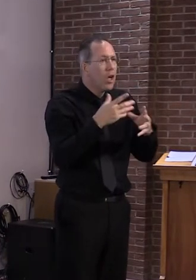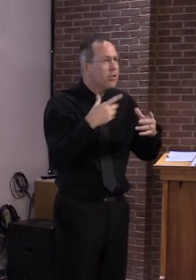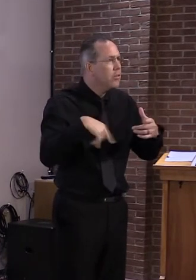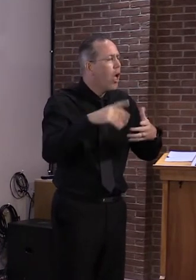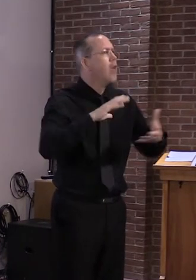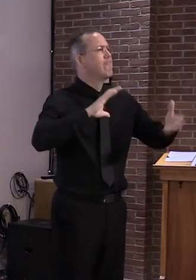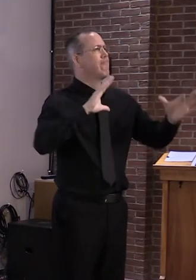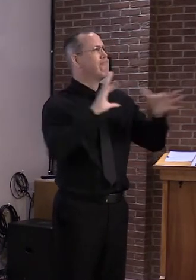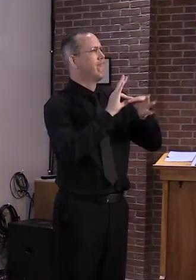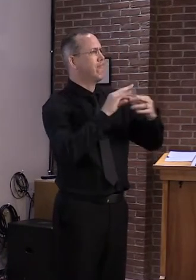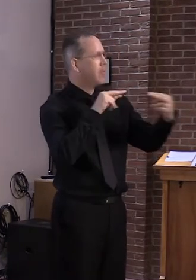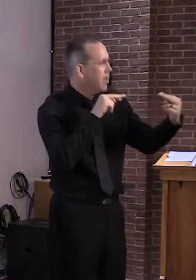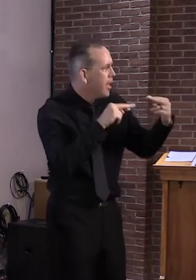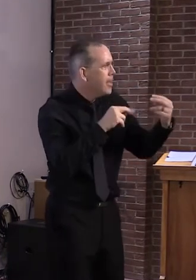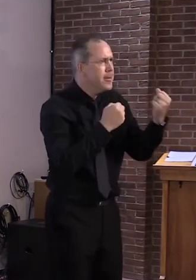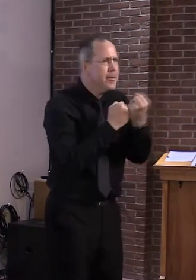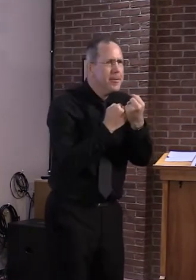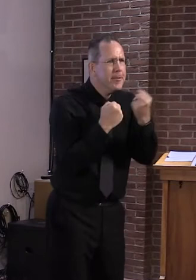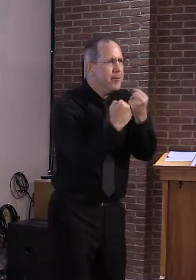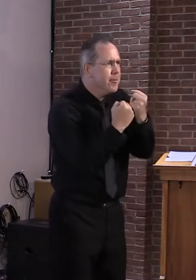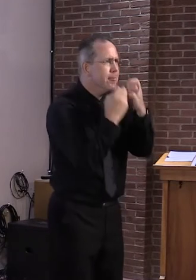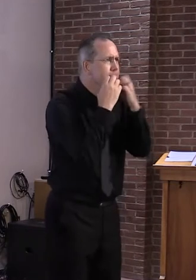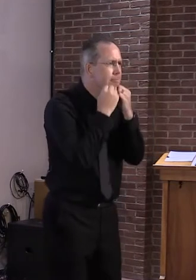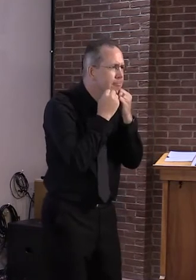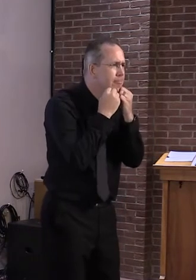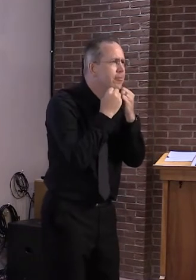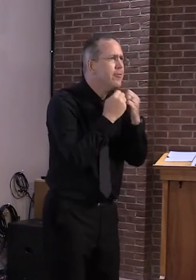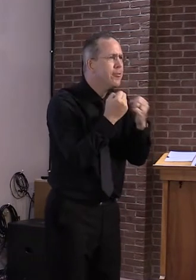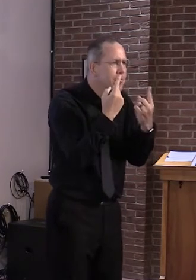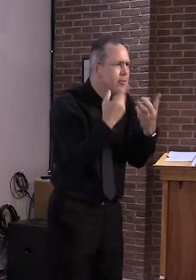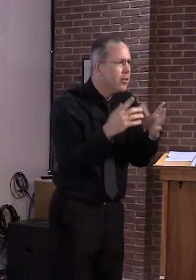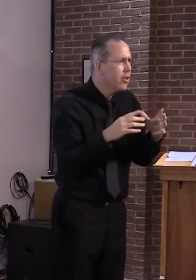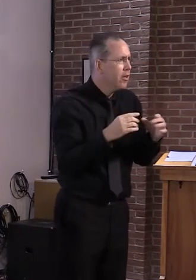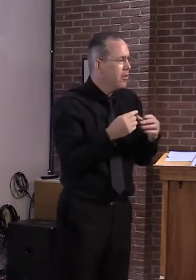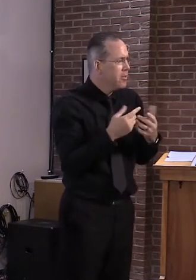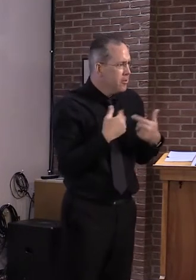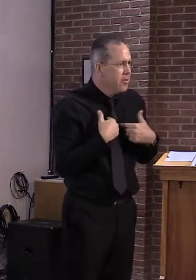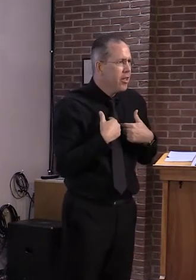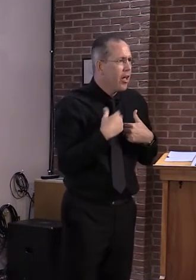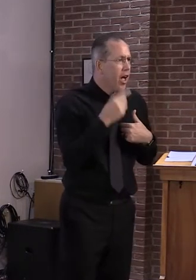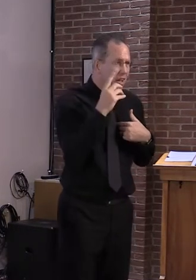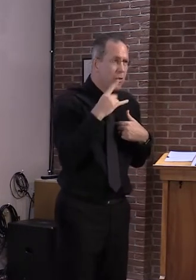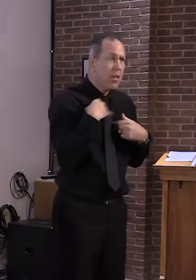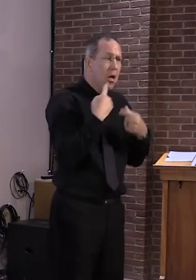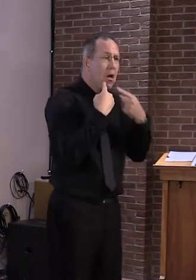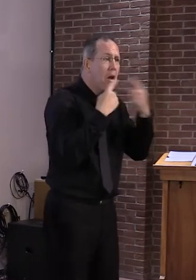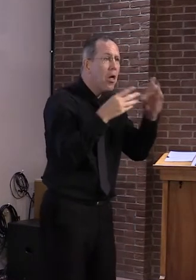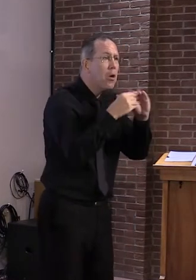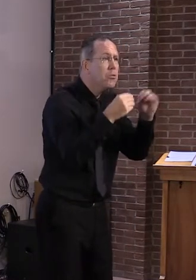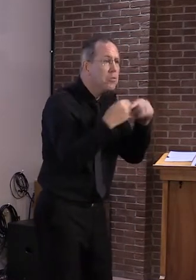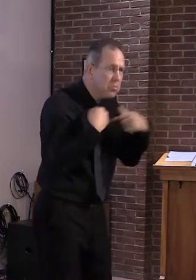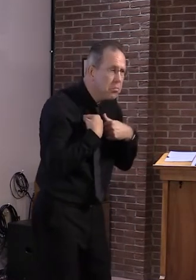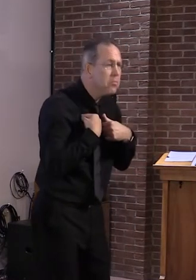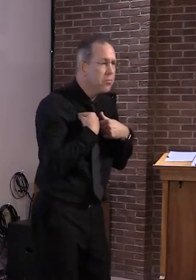I have called out from this podium, where some wish to label or